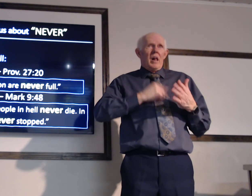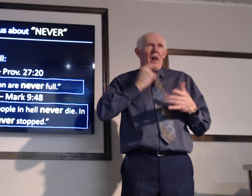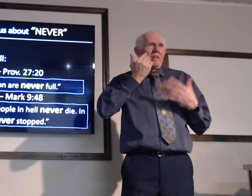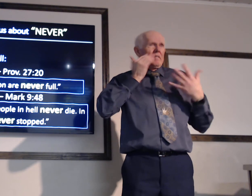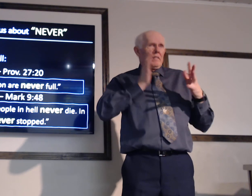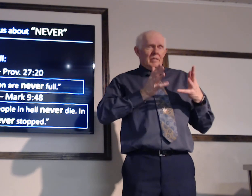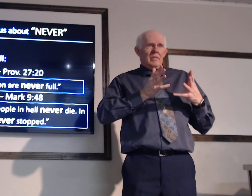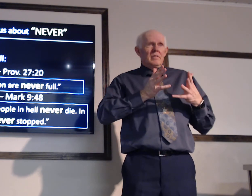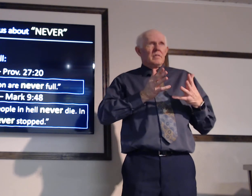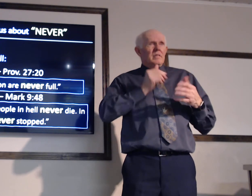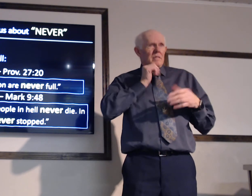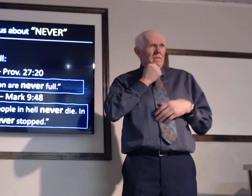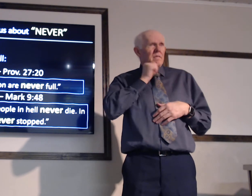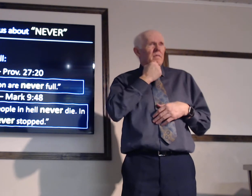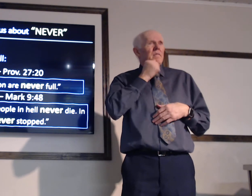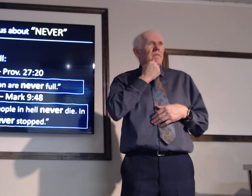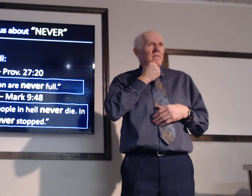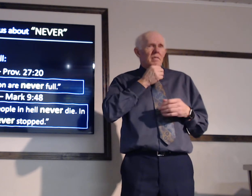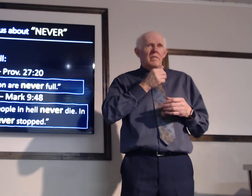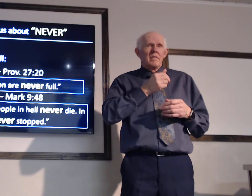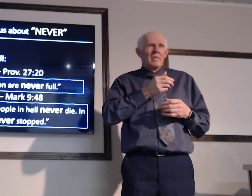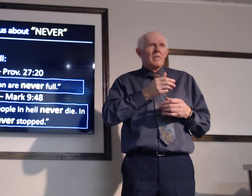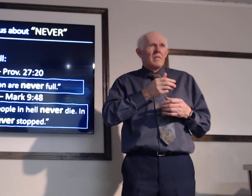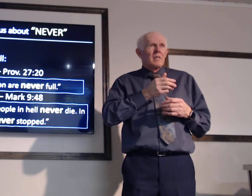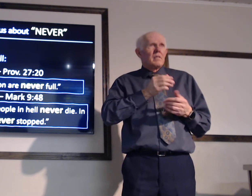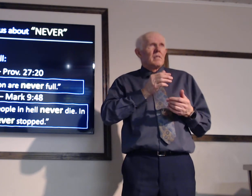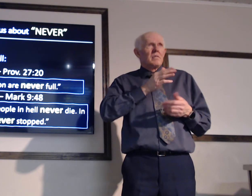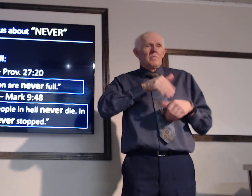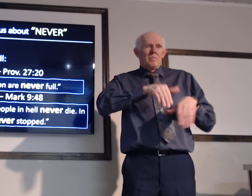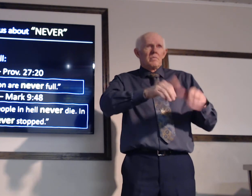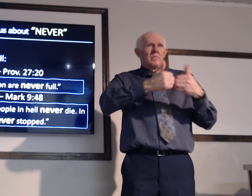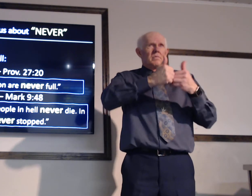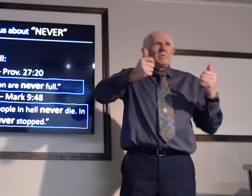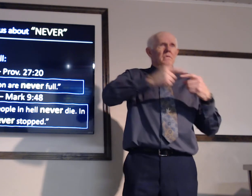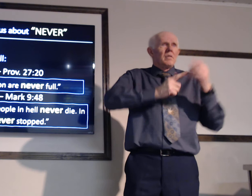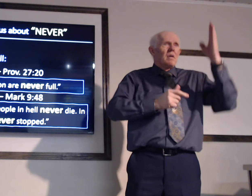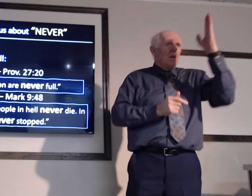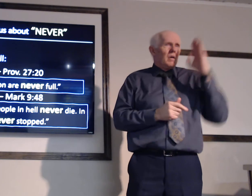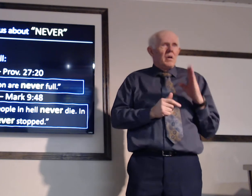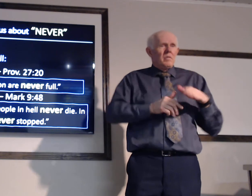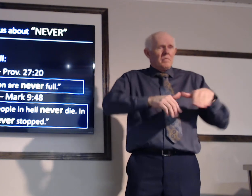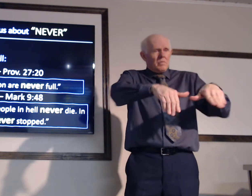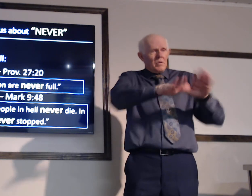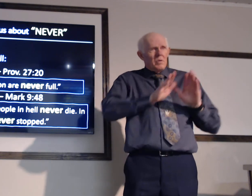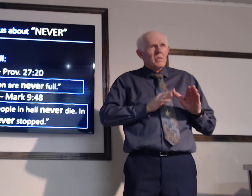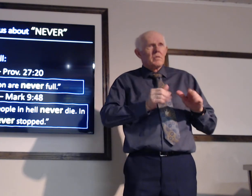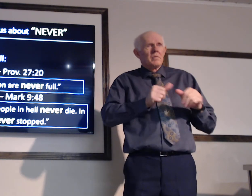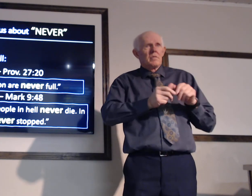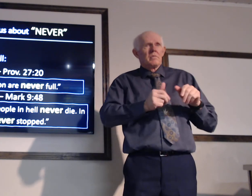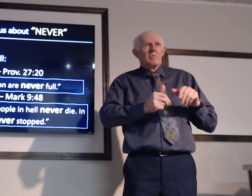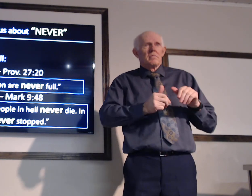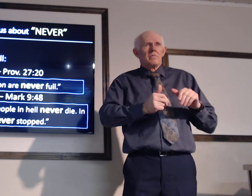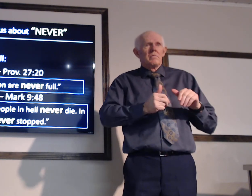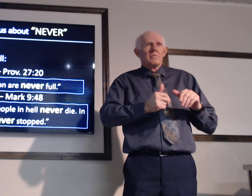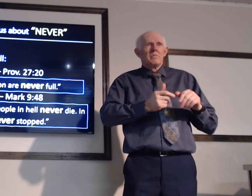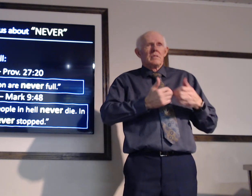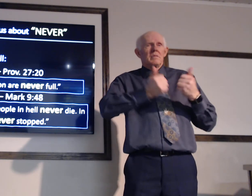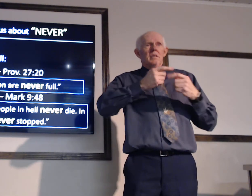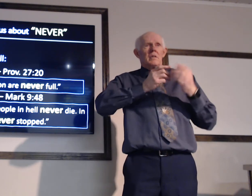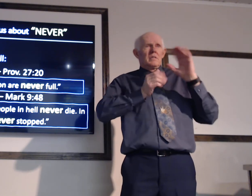body, and they suffer, people suffer. They are separated from God, they are buried,